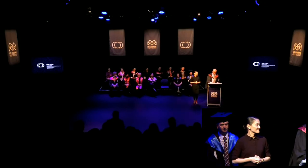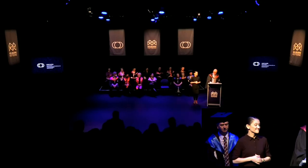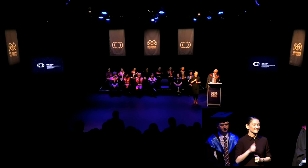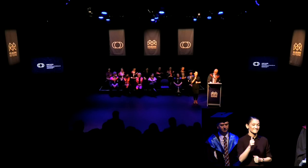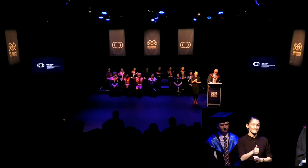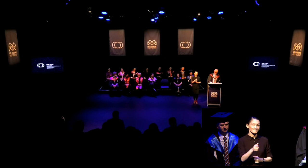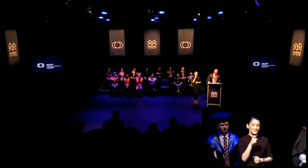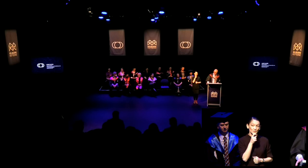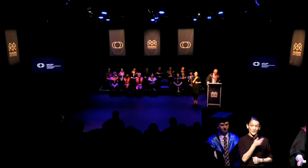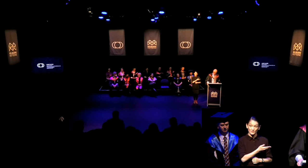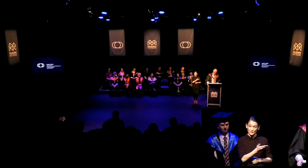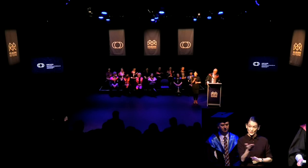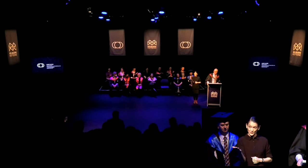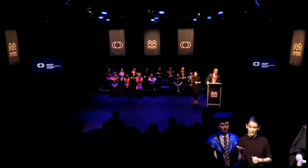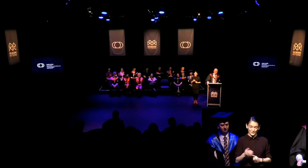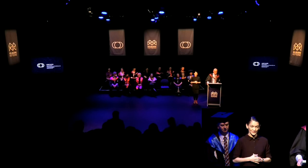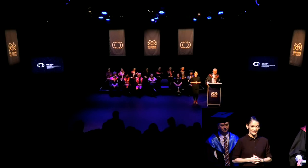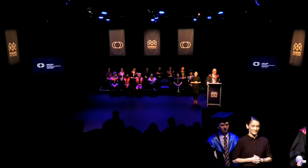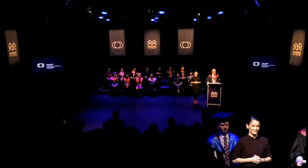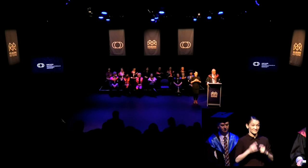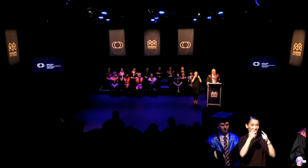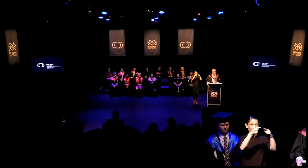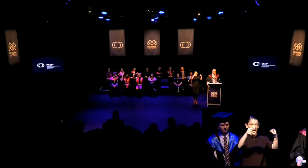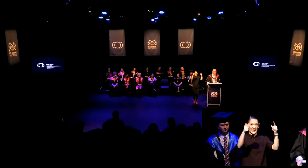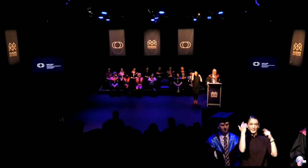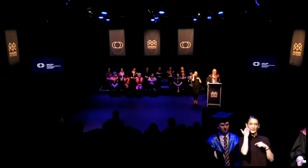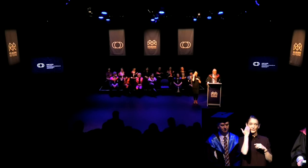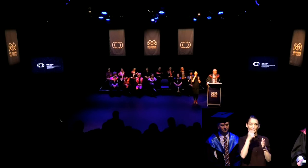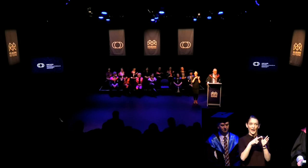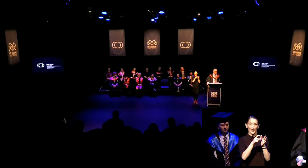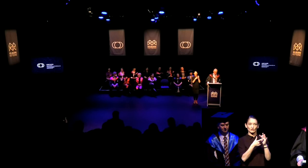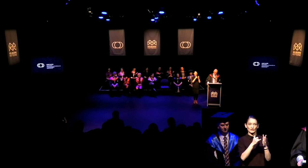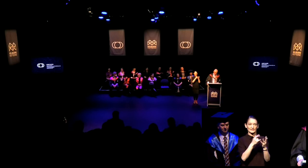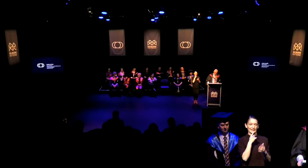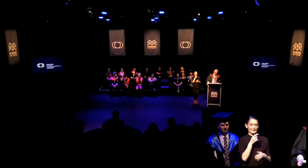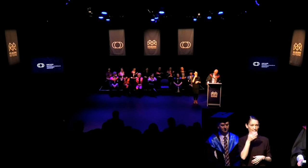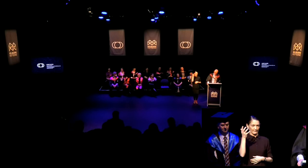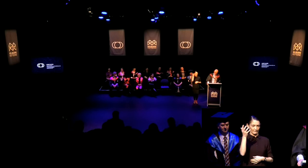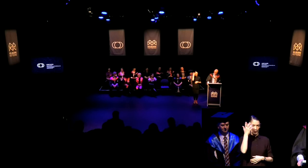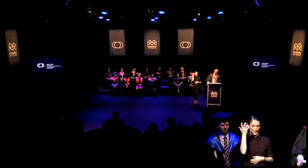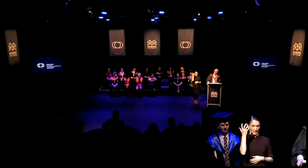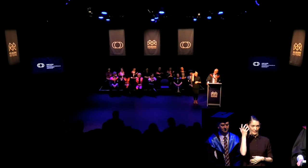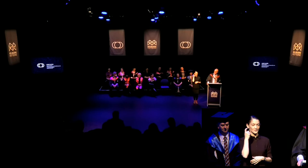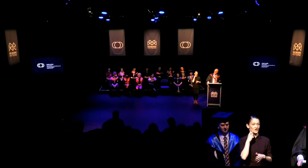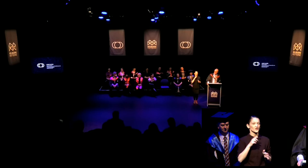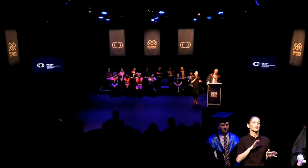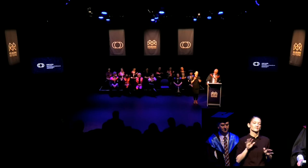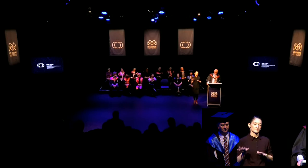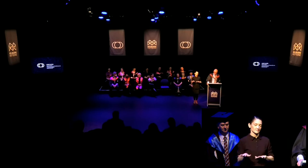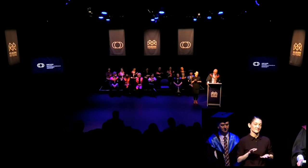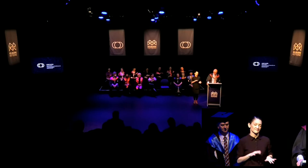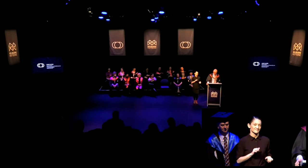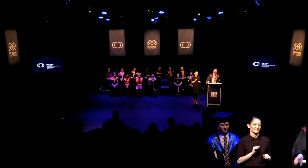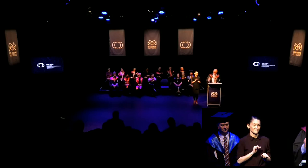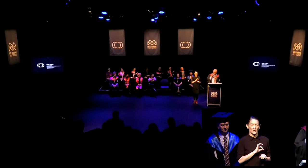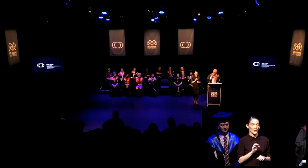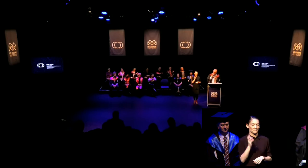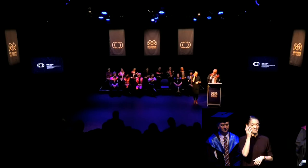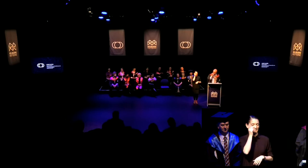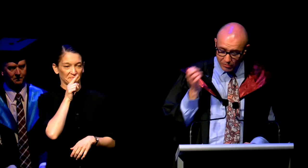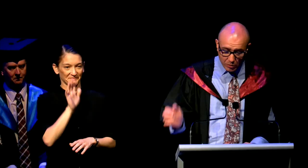Good afternoon, everyone. Academic address sounds rather stuffy, doesn't it? So I'm going to try and make this as light as I